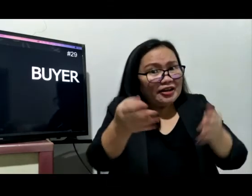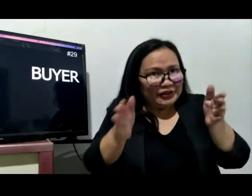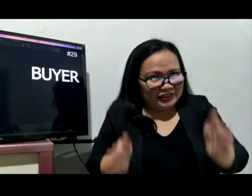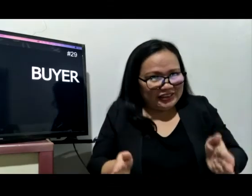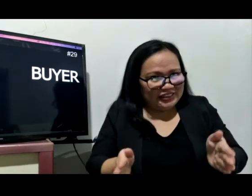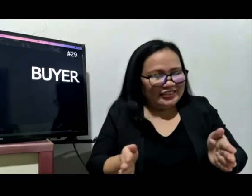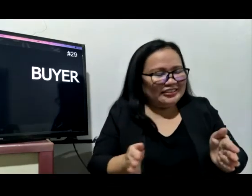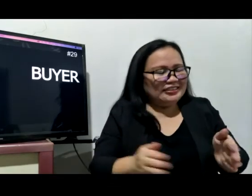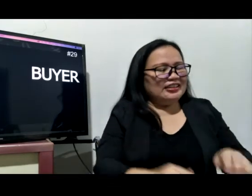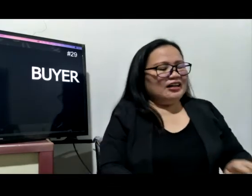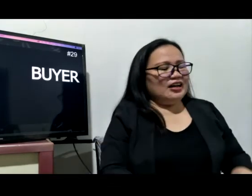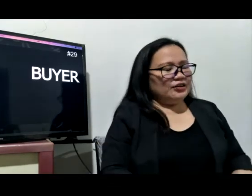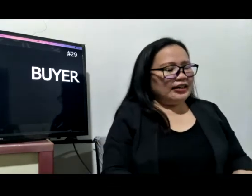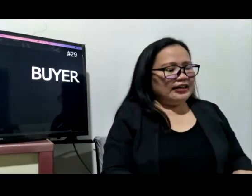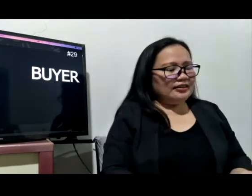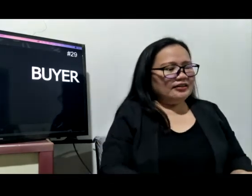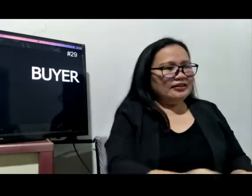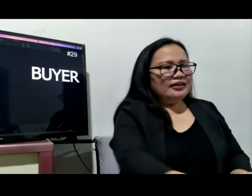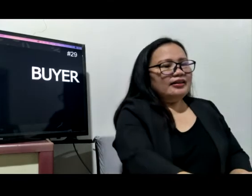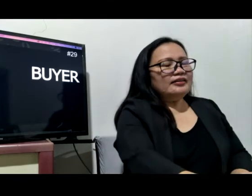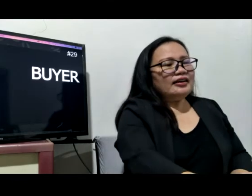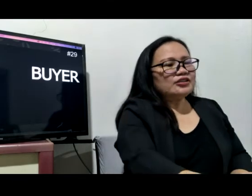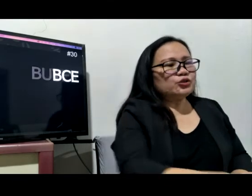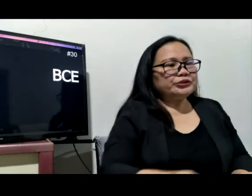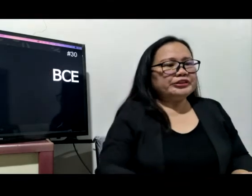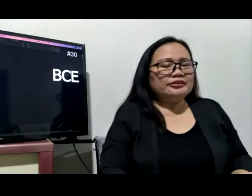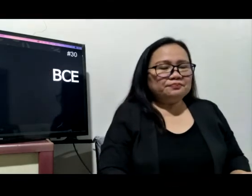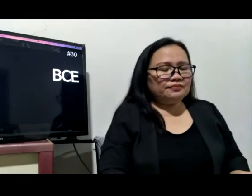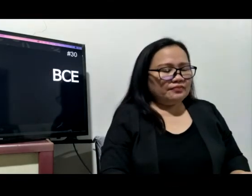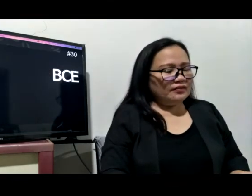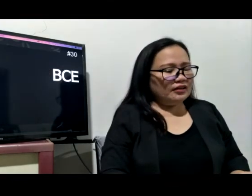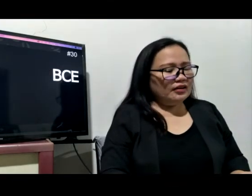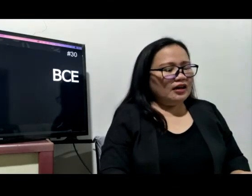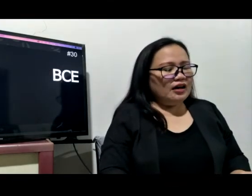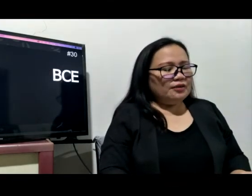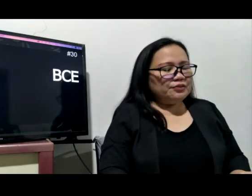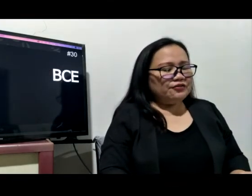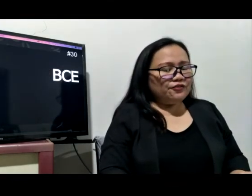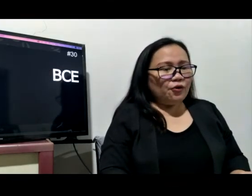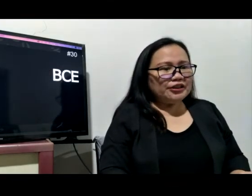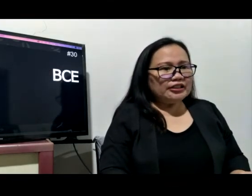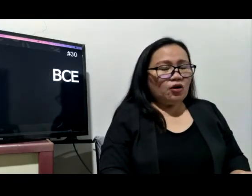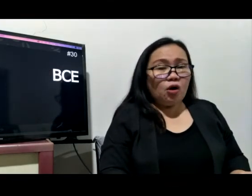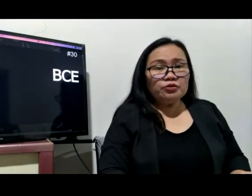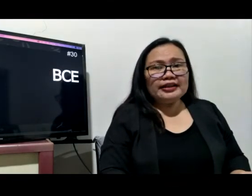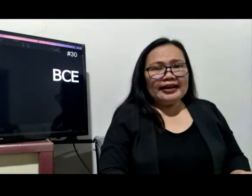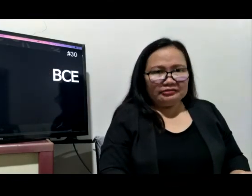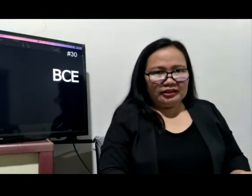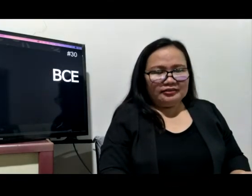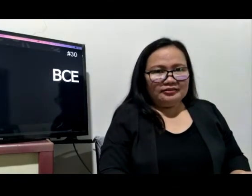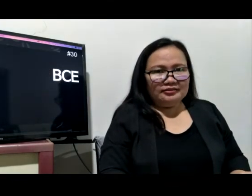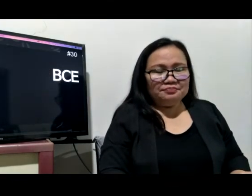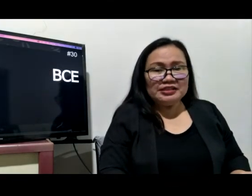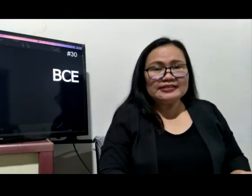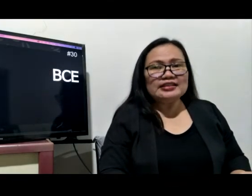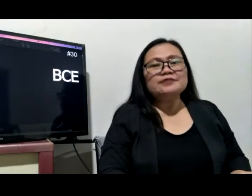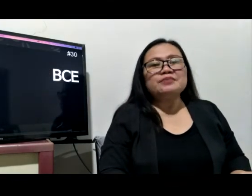Buyer. Okay, next word, before the common era. BCE